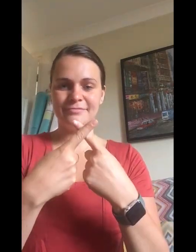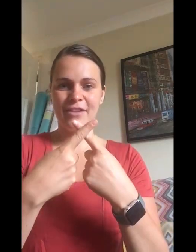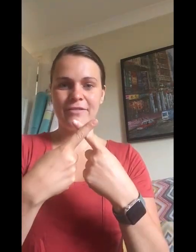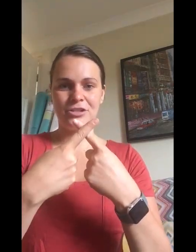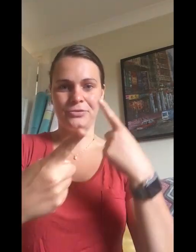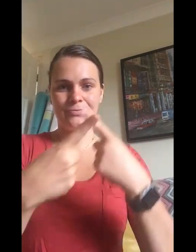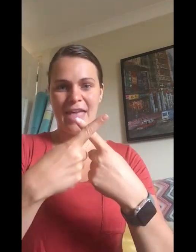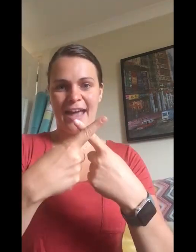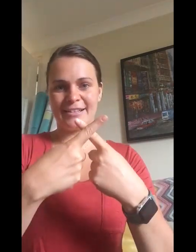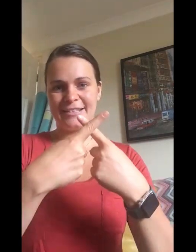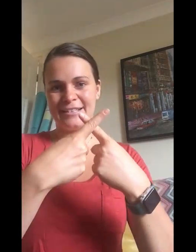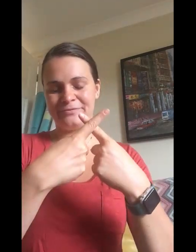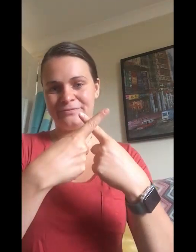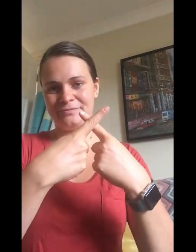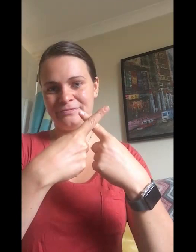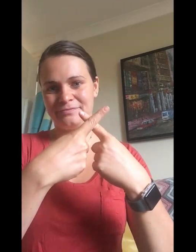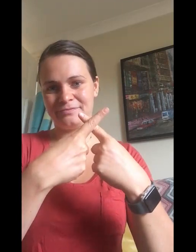Very visual. X.